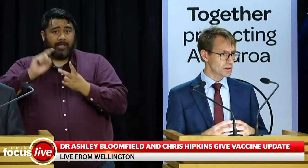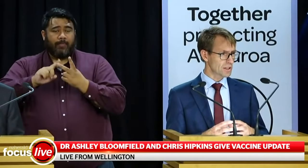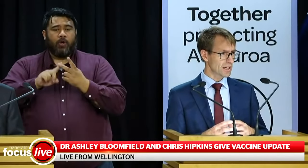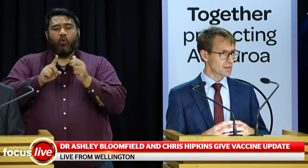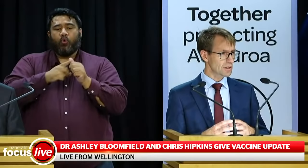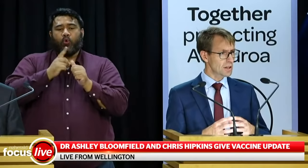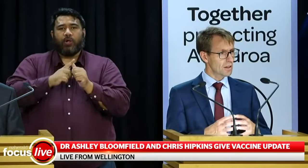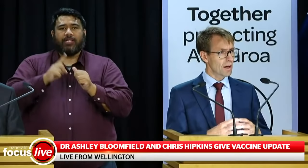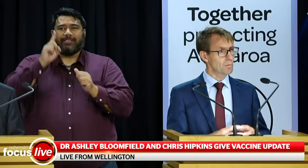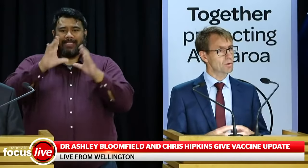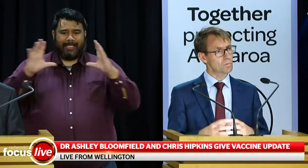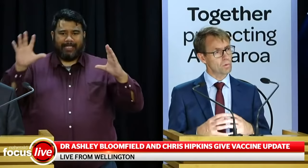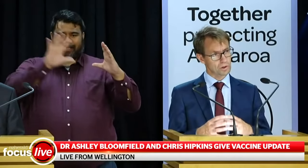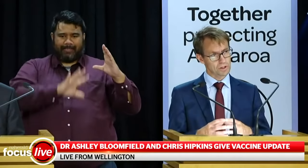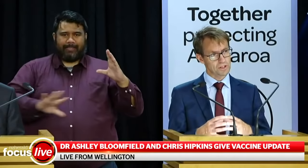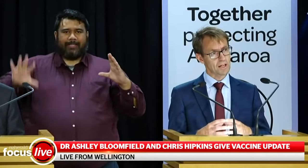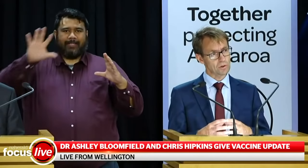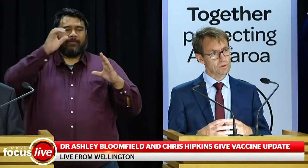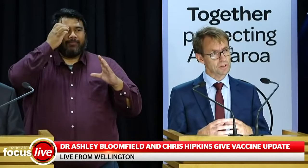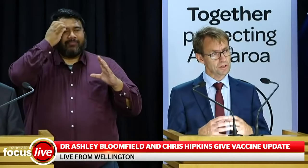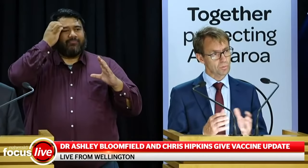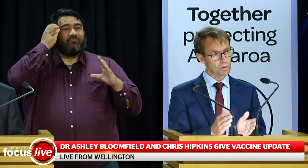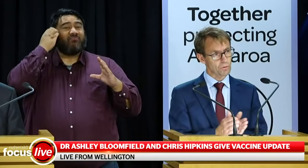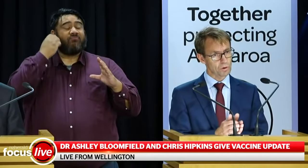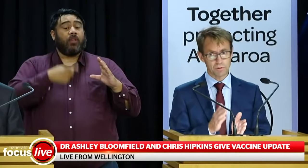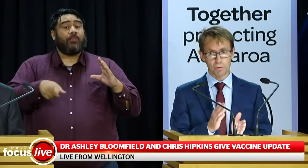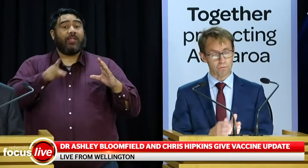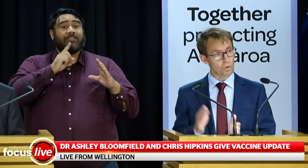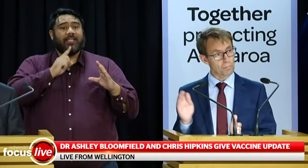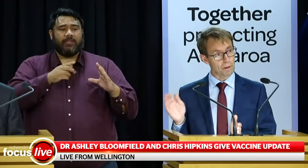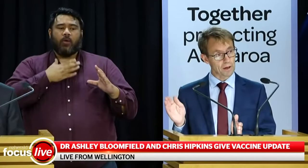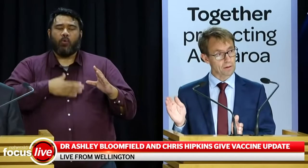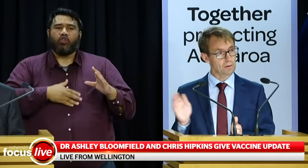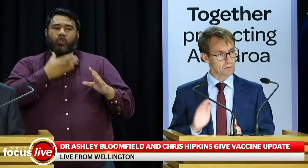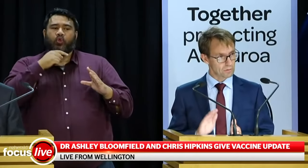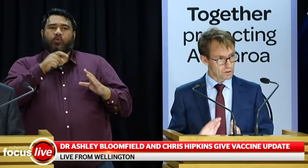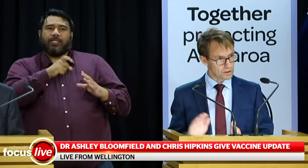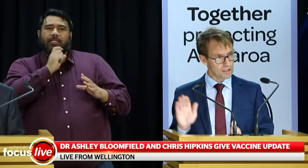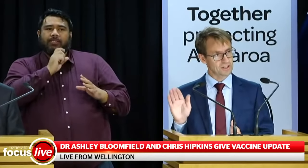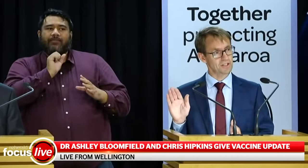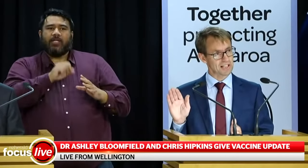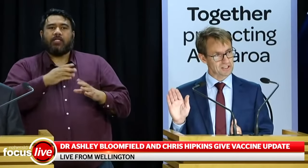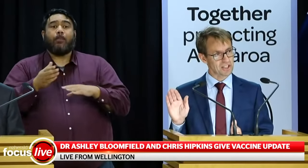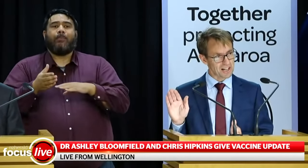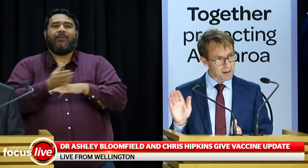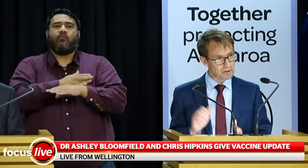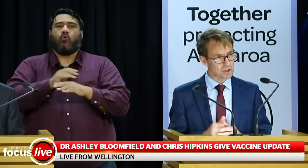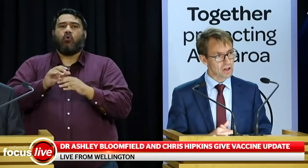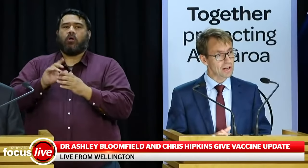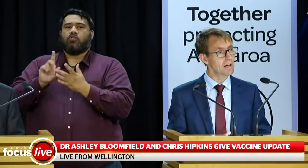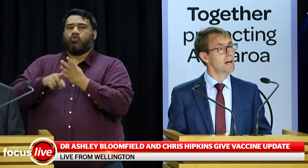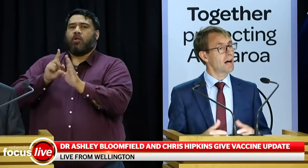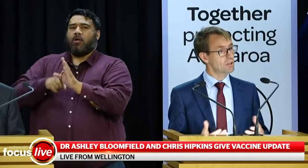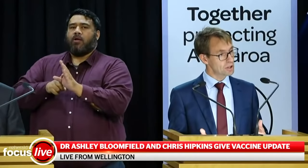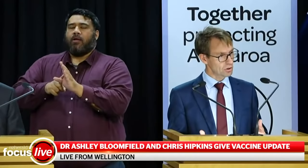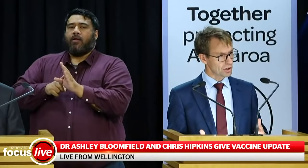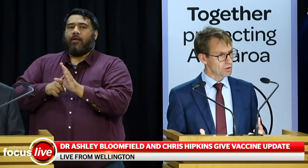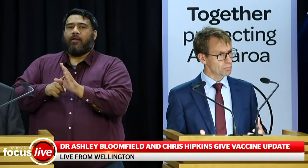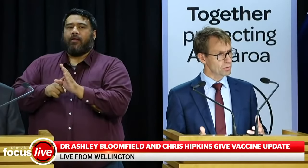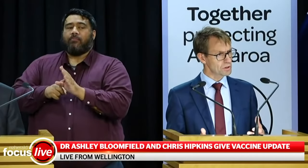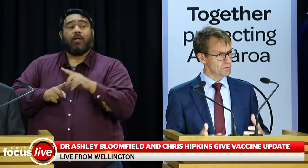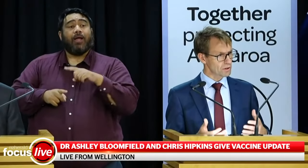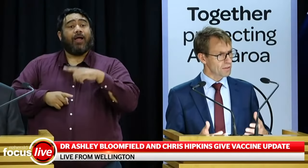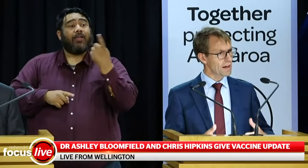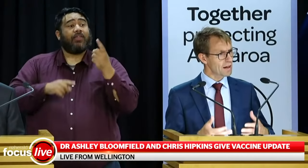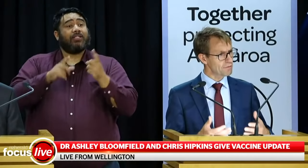region is saying that they will want to start using this workforce before the bigger next scale up in July. Other district